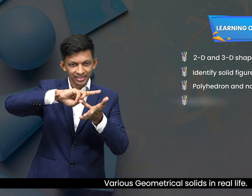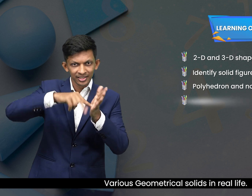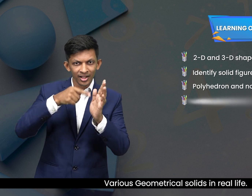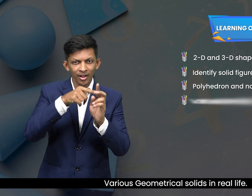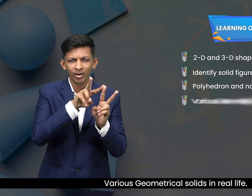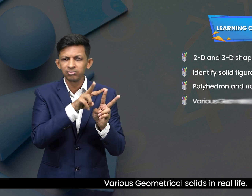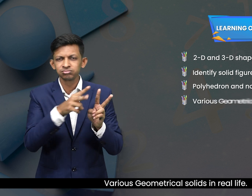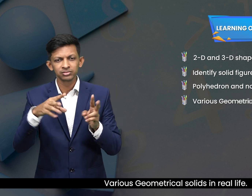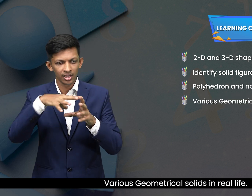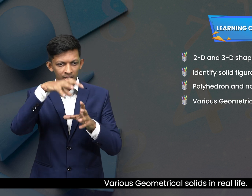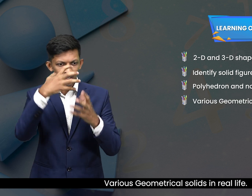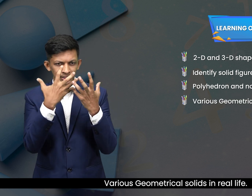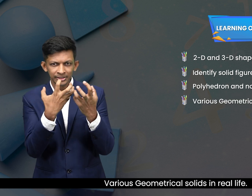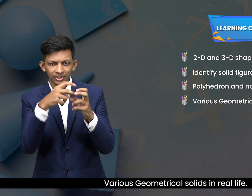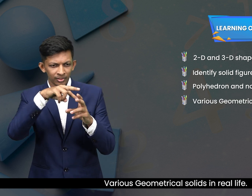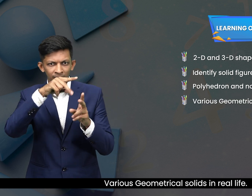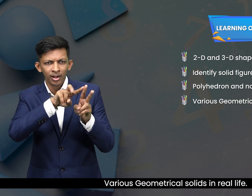various geometrical solids in real life.